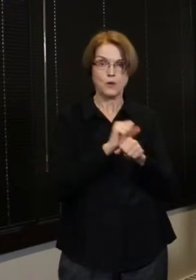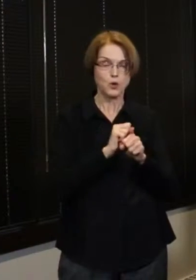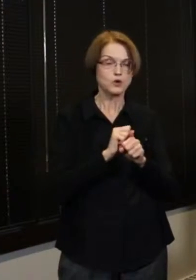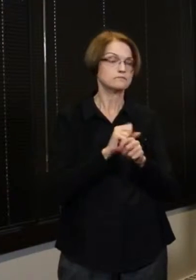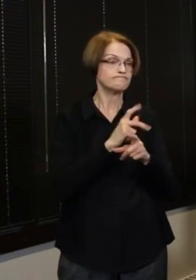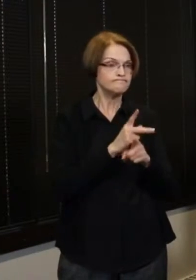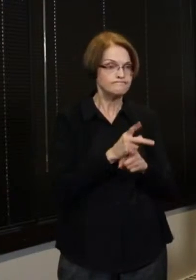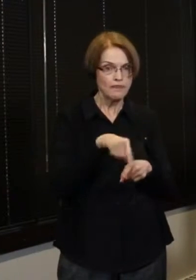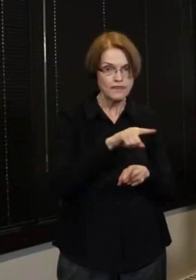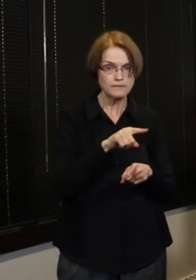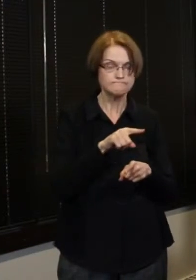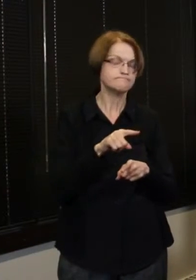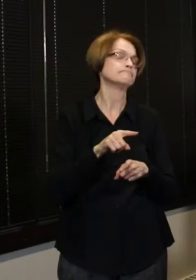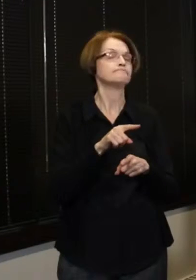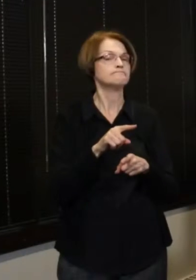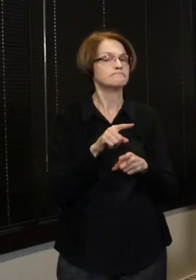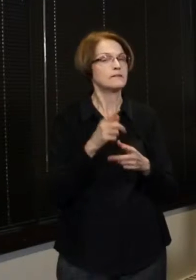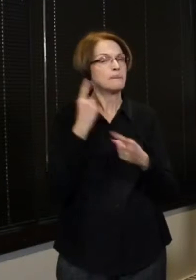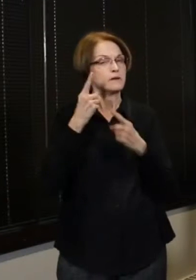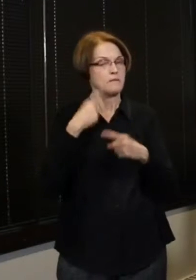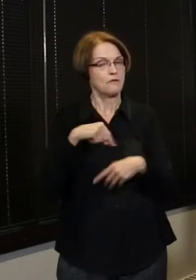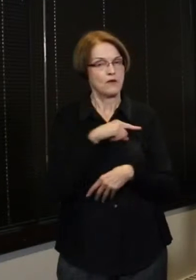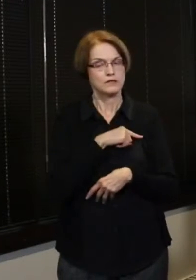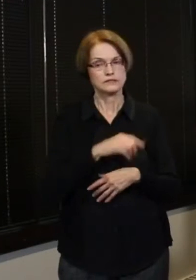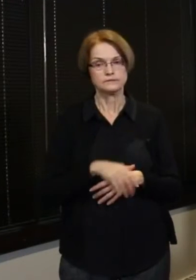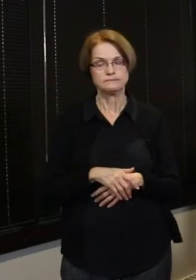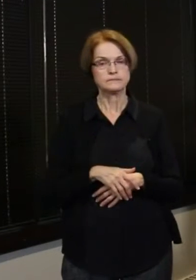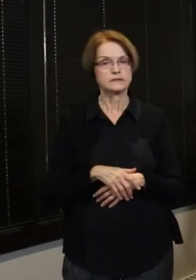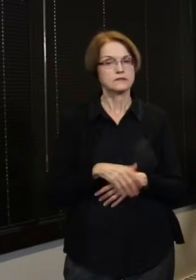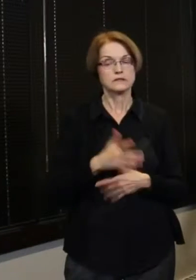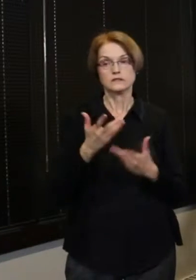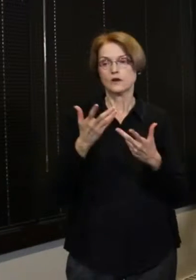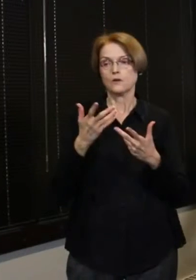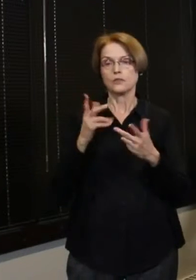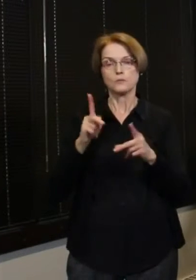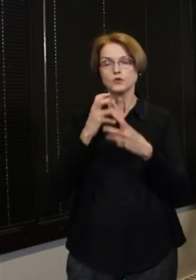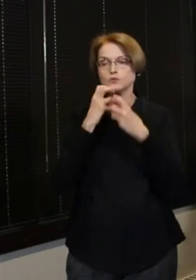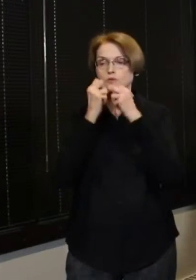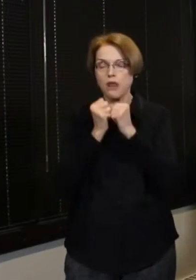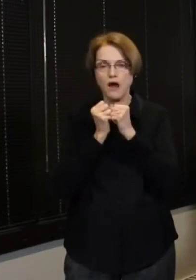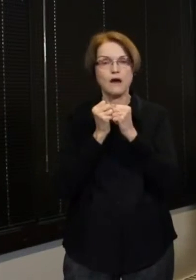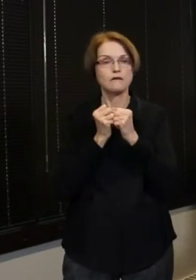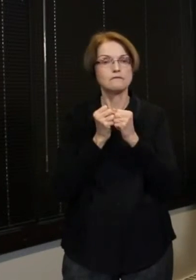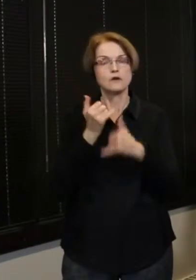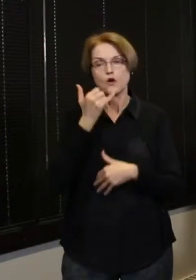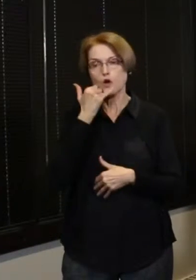someone you know who is missing someone dear. Do what you can to lighten their load.